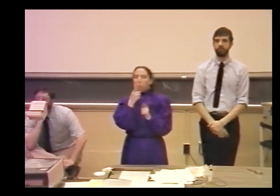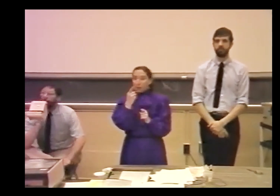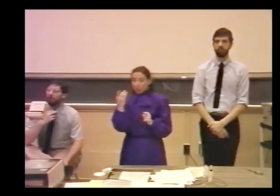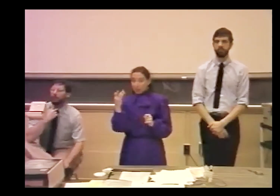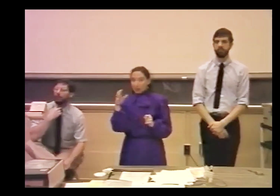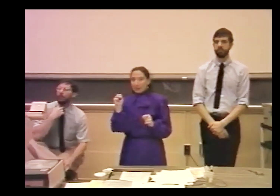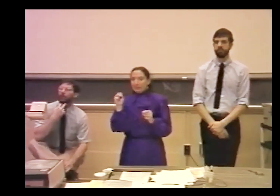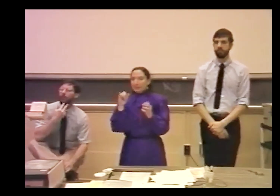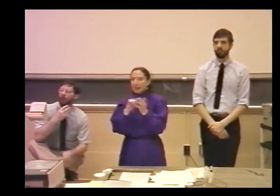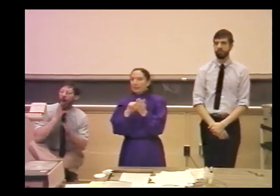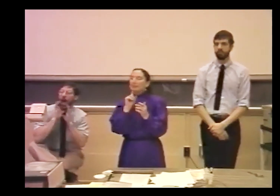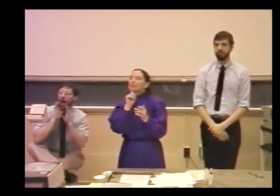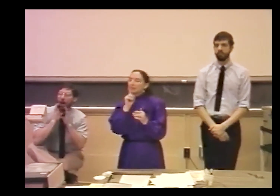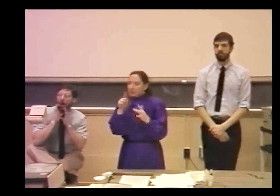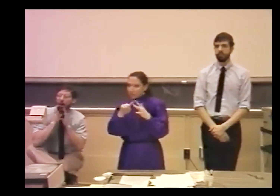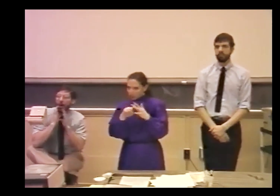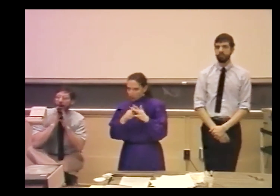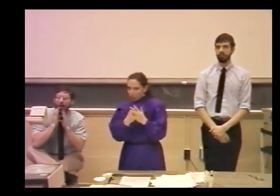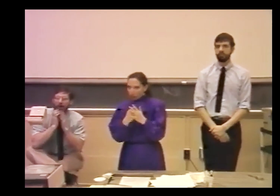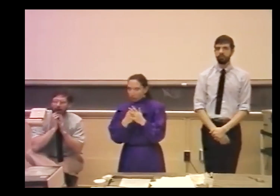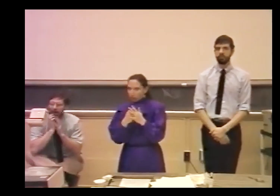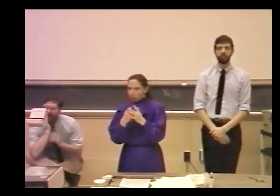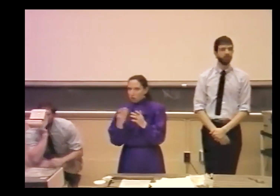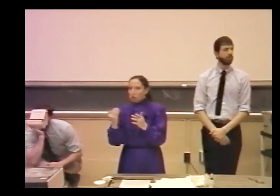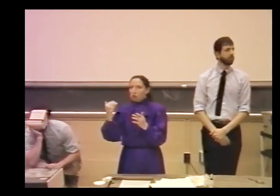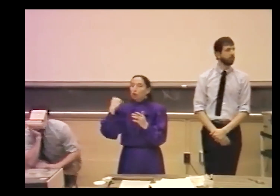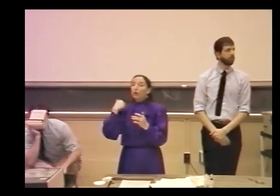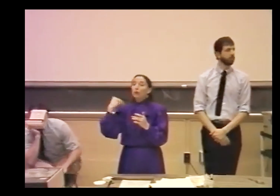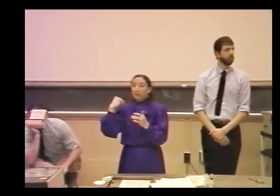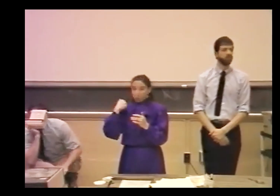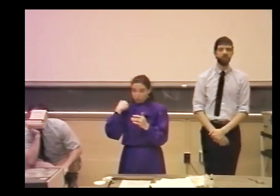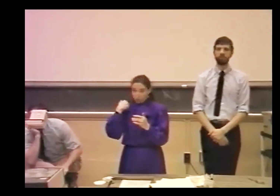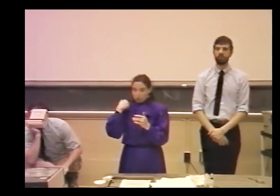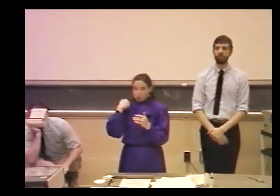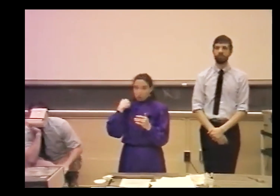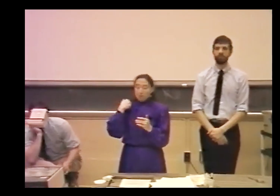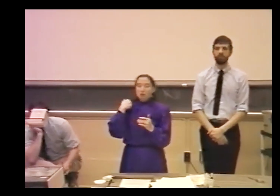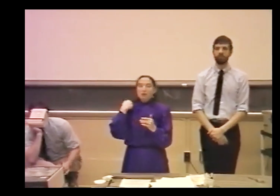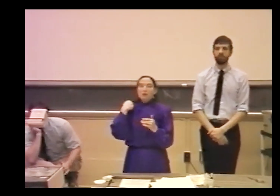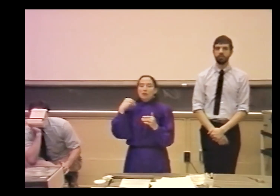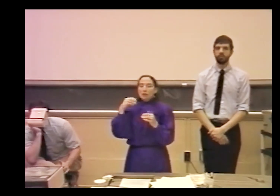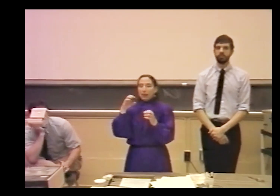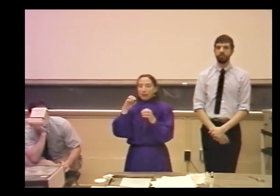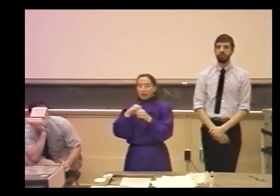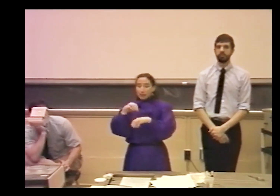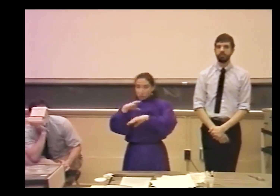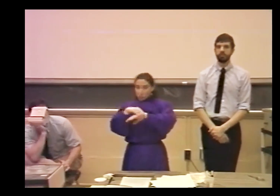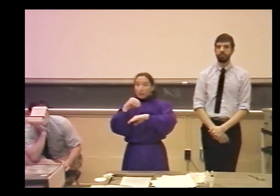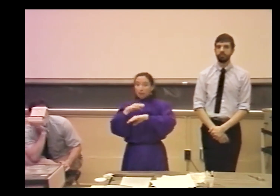One thing is that it did start earlier in Sweden.